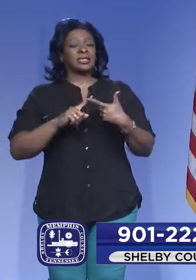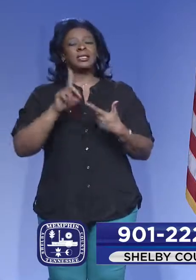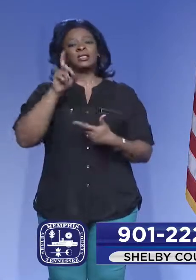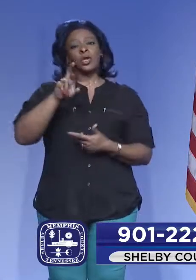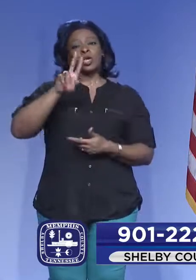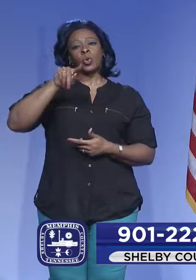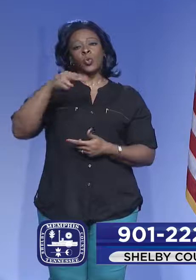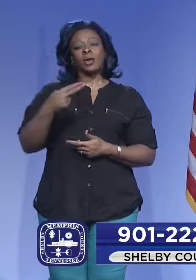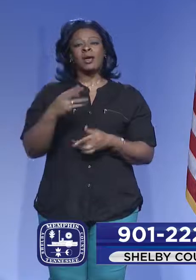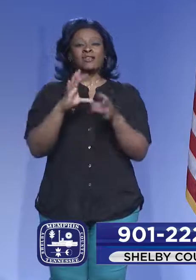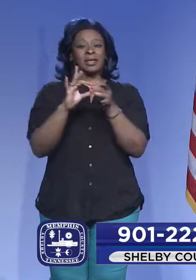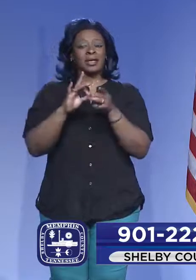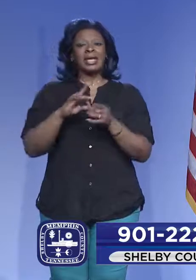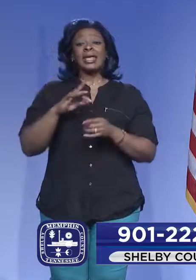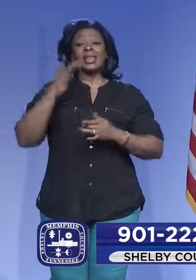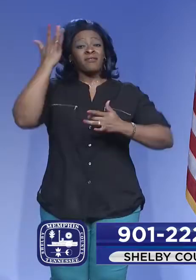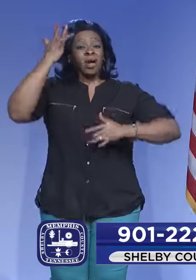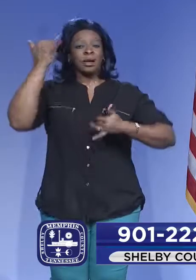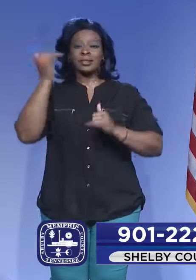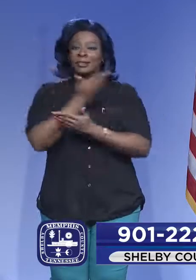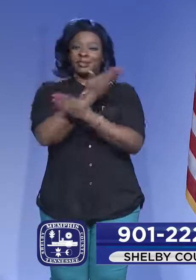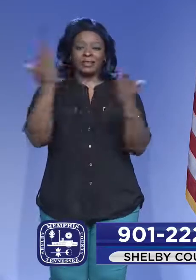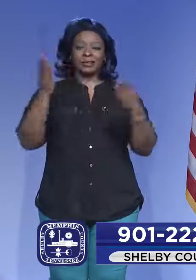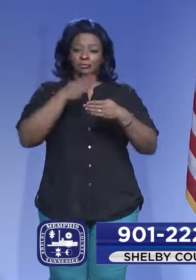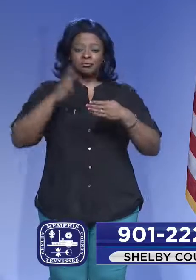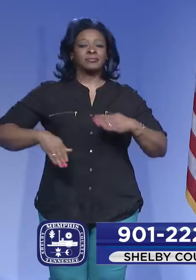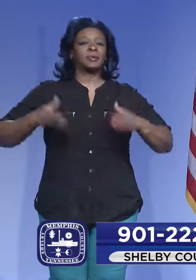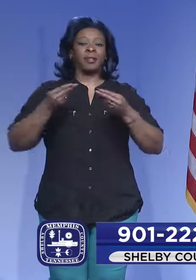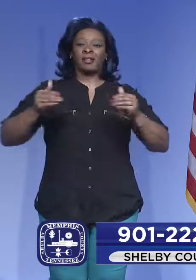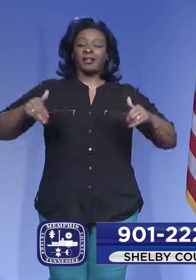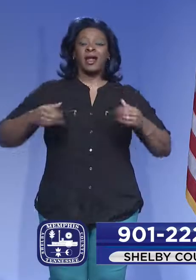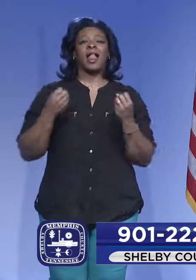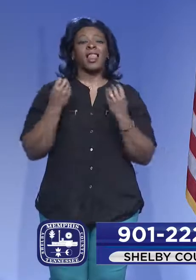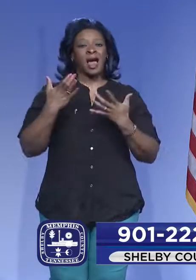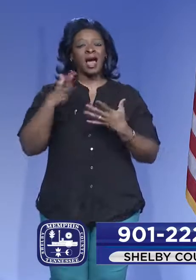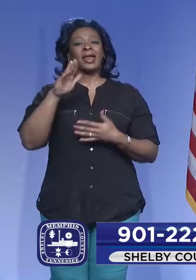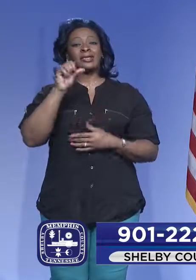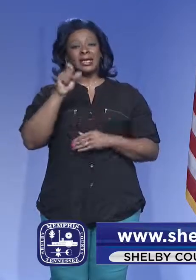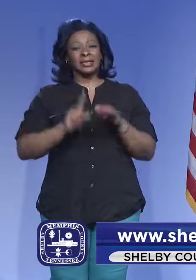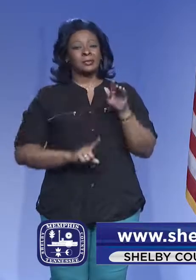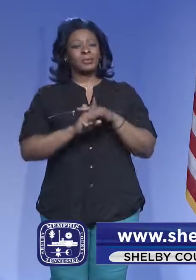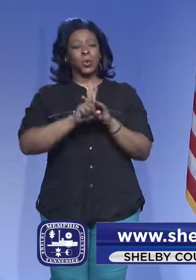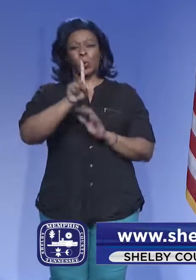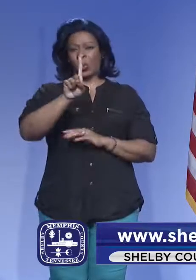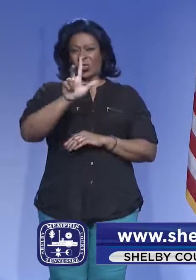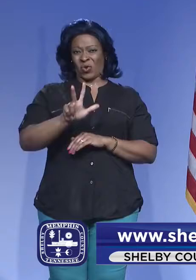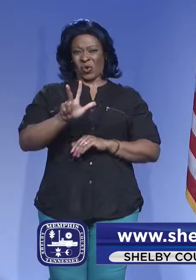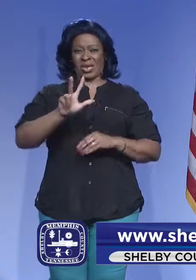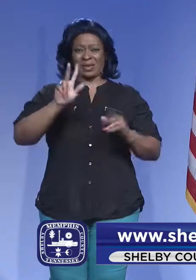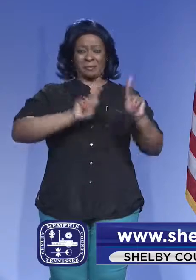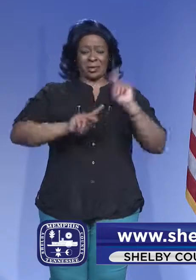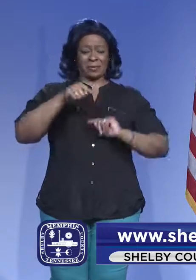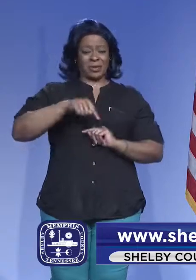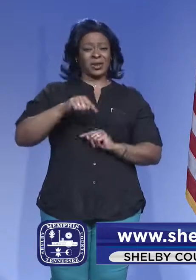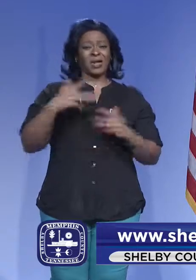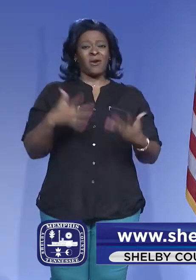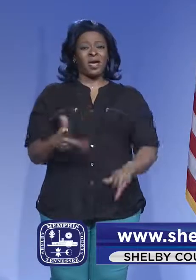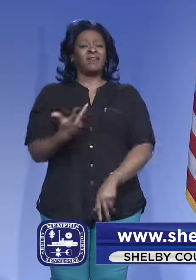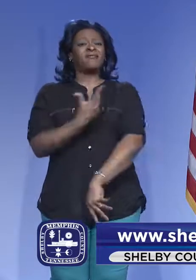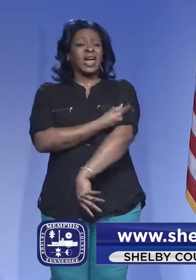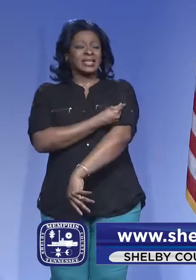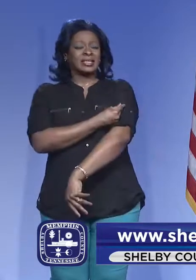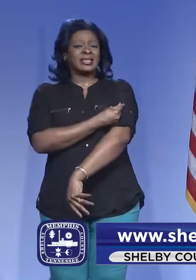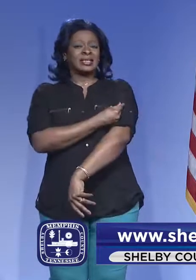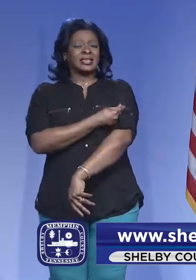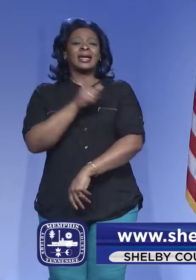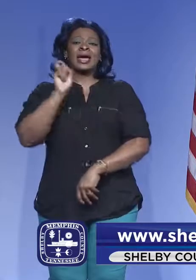Randolph said, the pandemic's not over. We're still seeing a lot of cases out there. We've only got about a third of Shelby County vaccinated.